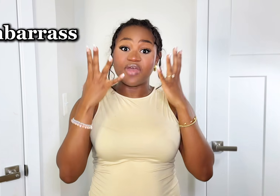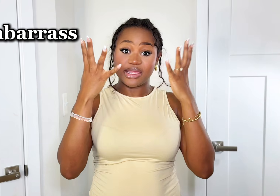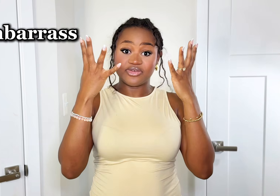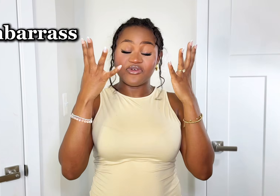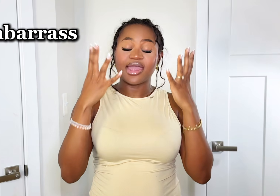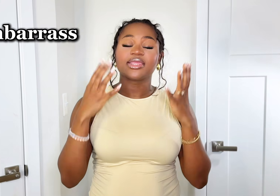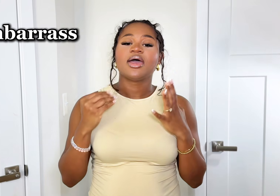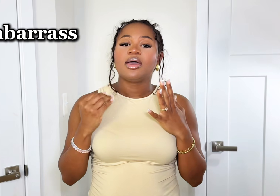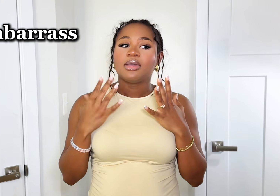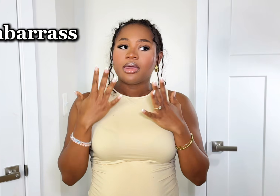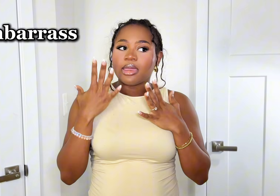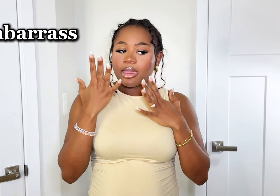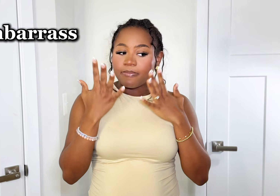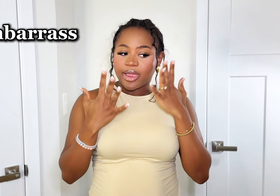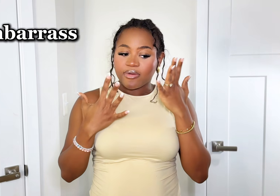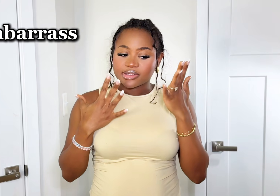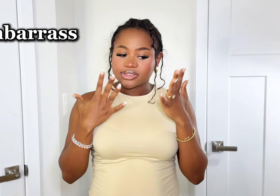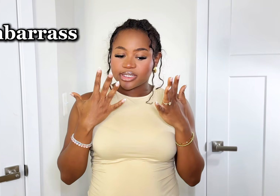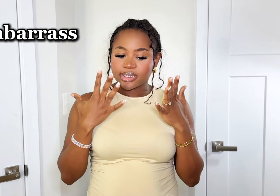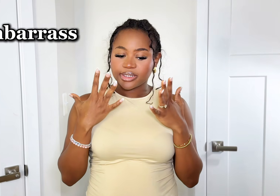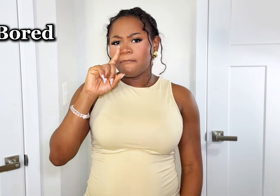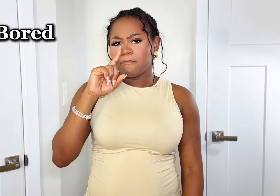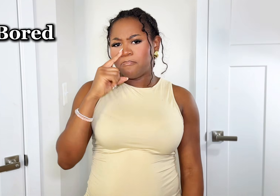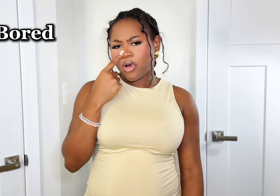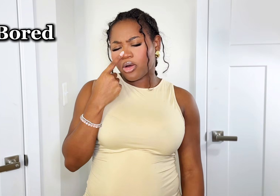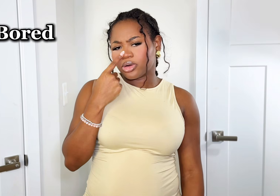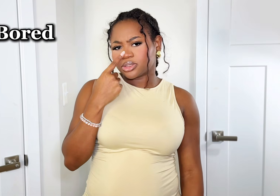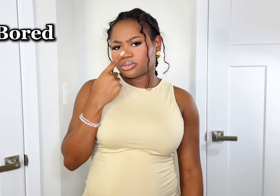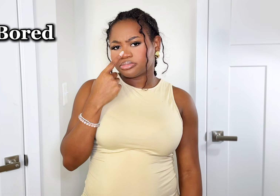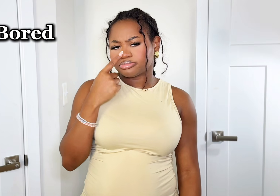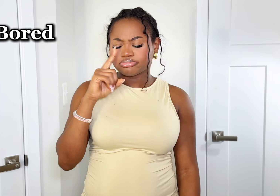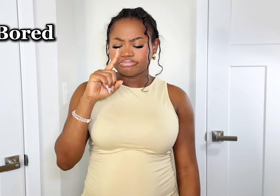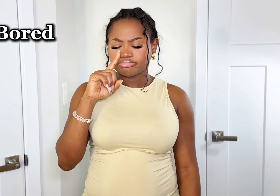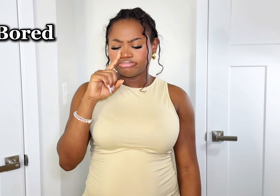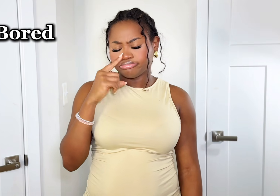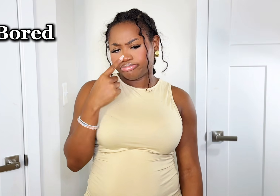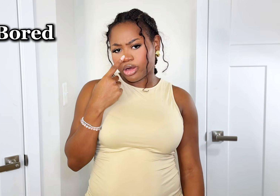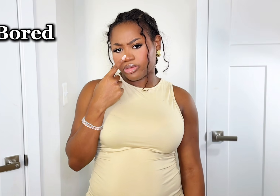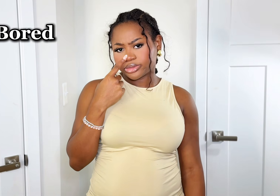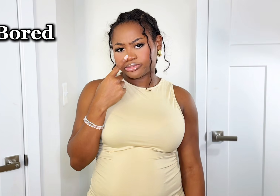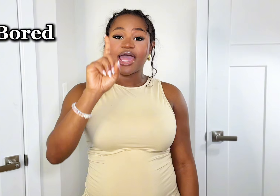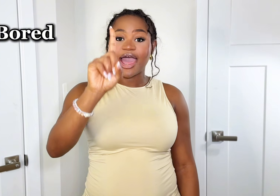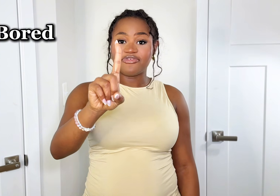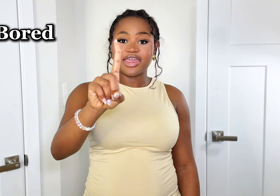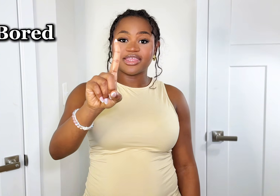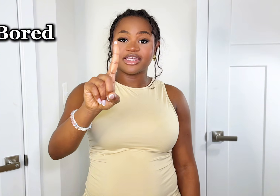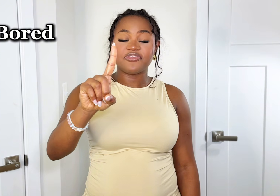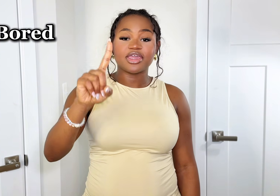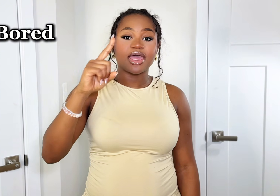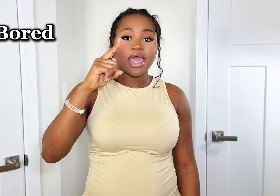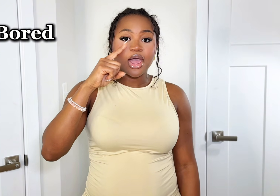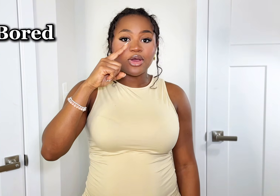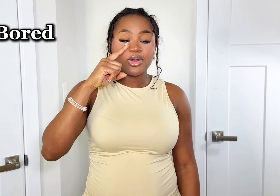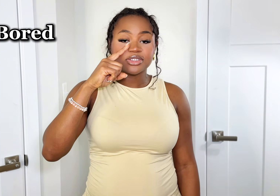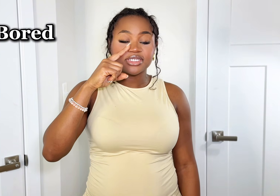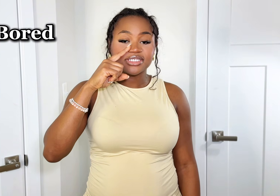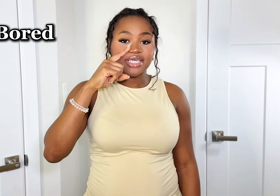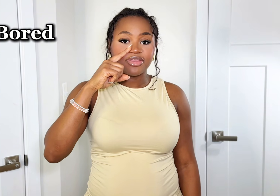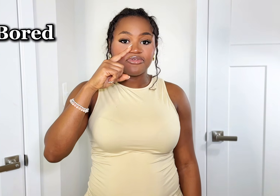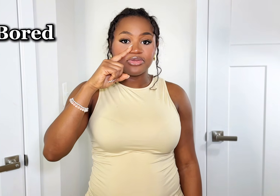red, right? Embarrassed. Bored. Bored. Have your index finger close to the side of your